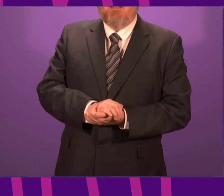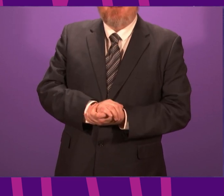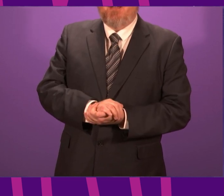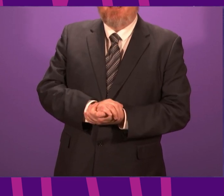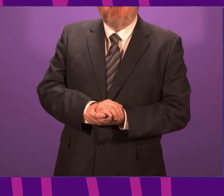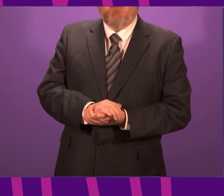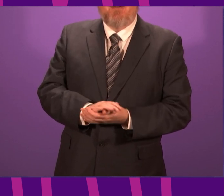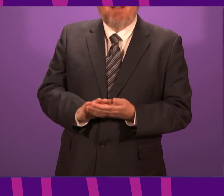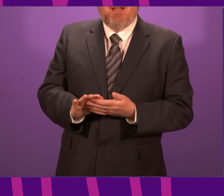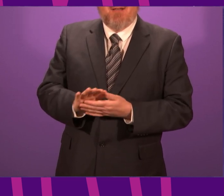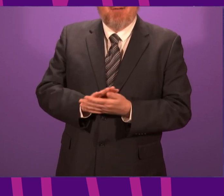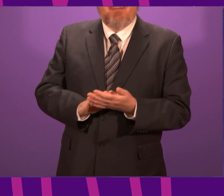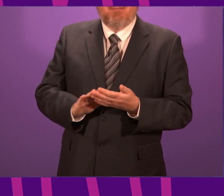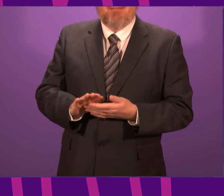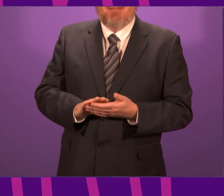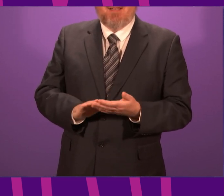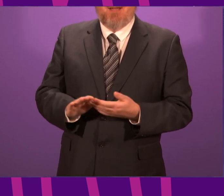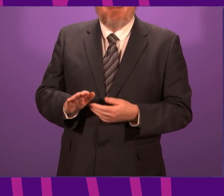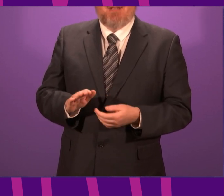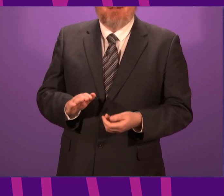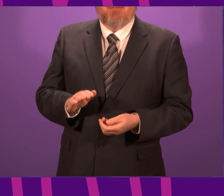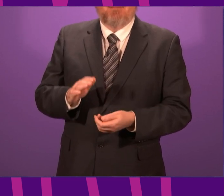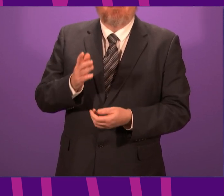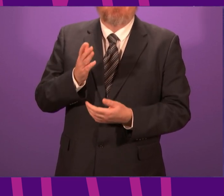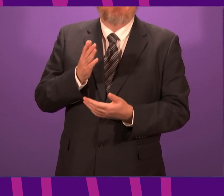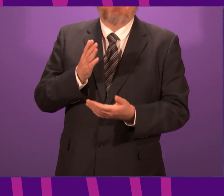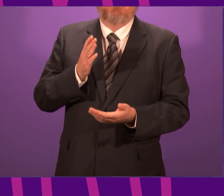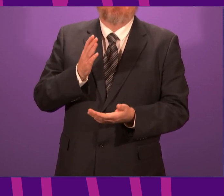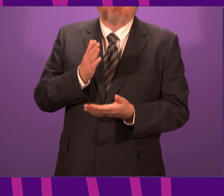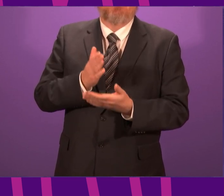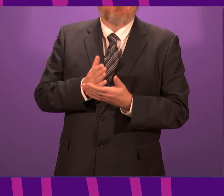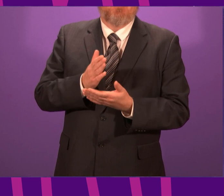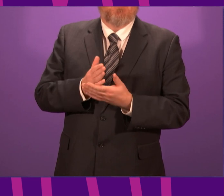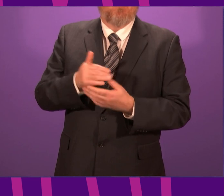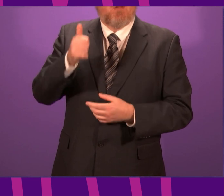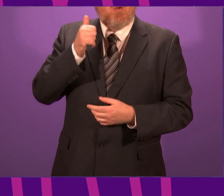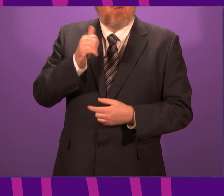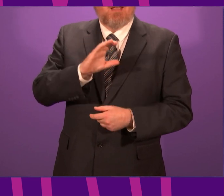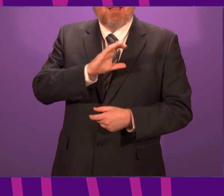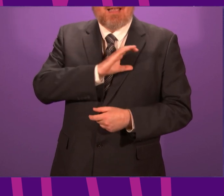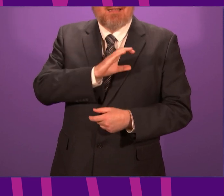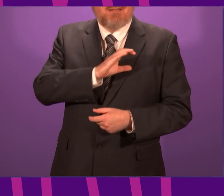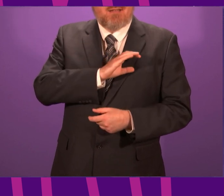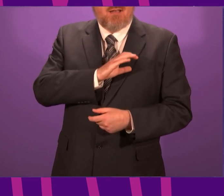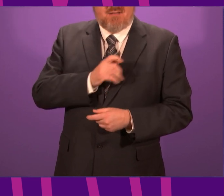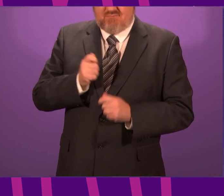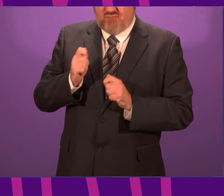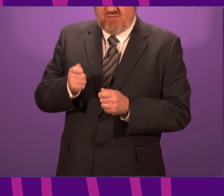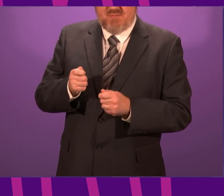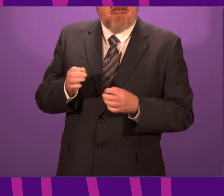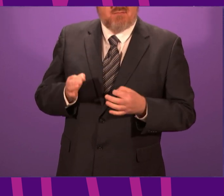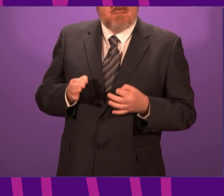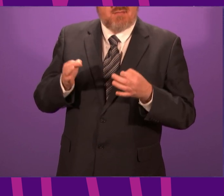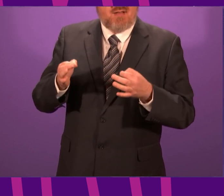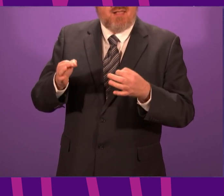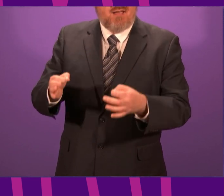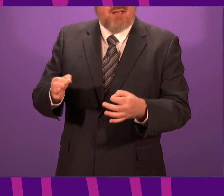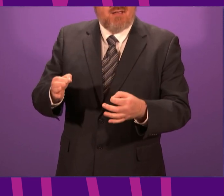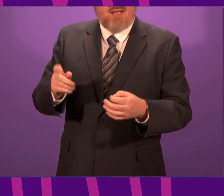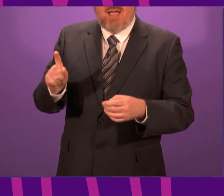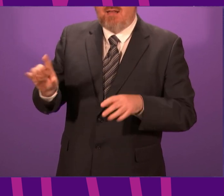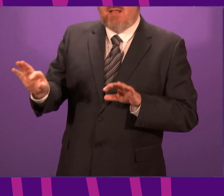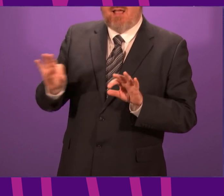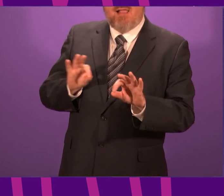other health service provisions that are now suffering. Cancer treatments that have been stopped, the symptoms not picked up, and elective surgery that's